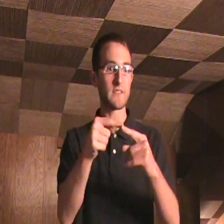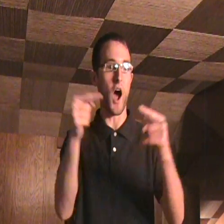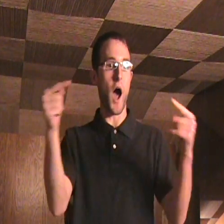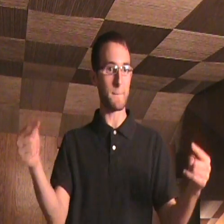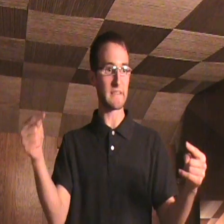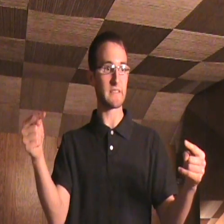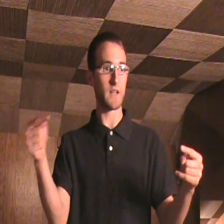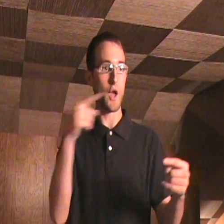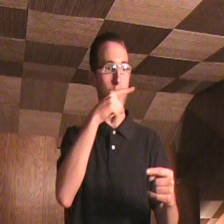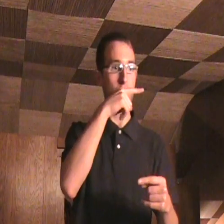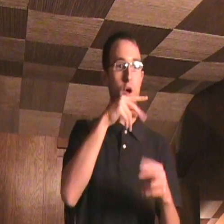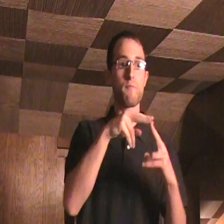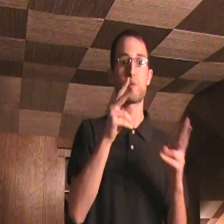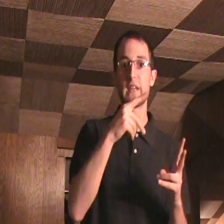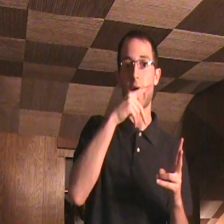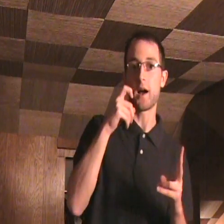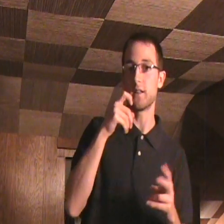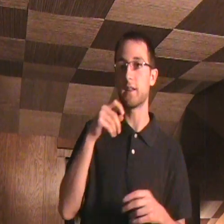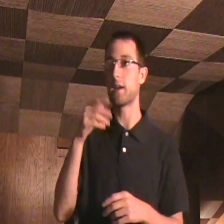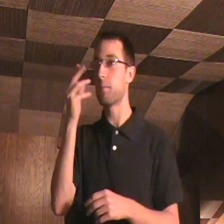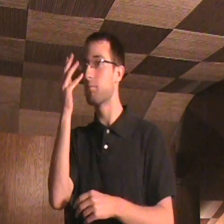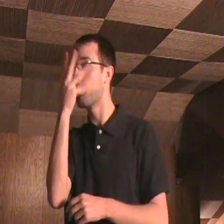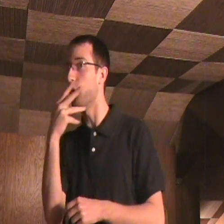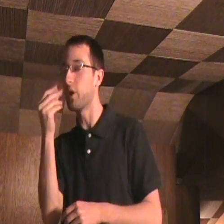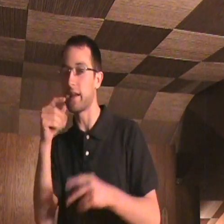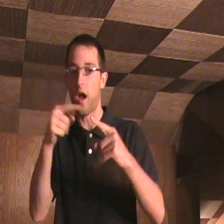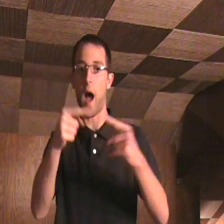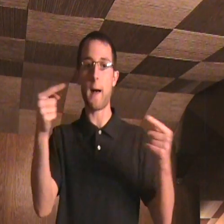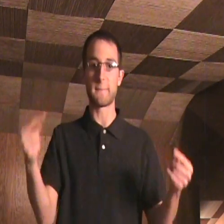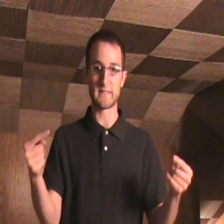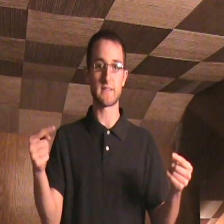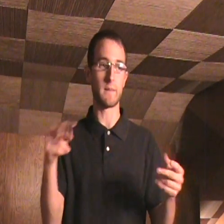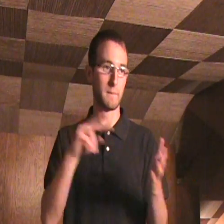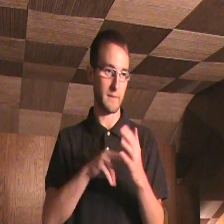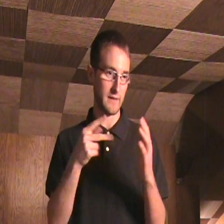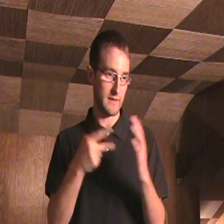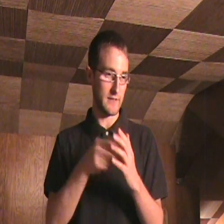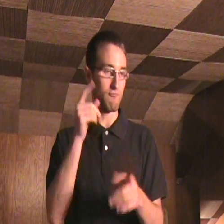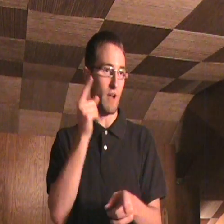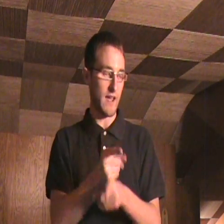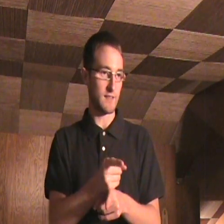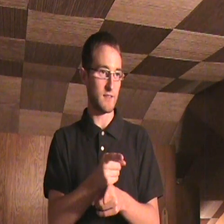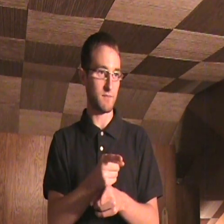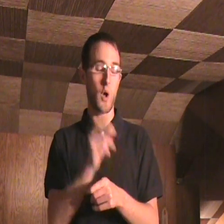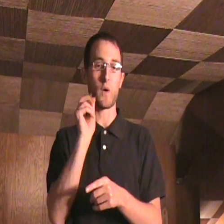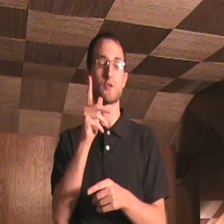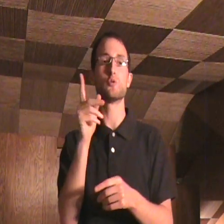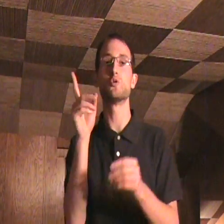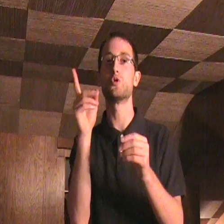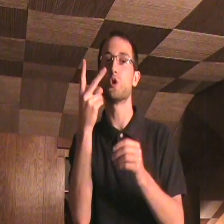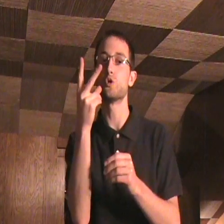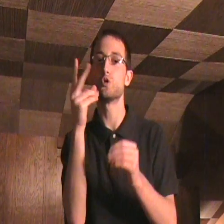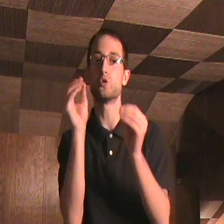Opposite. Opposite. Thank you. Opposite. And I'd like two more describing words. Franklin?